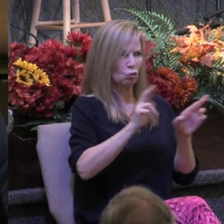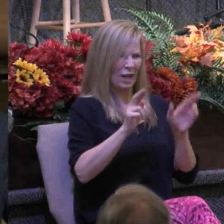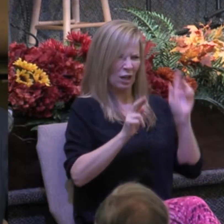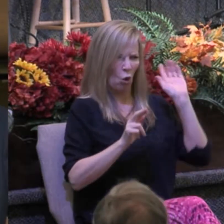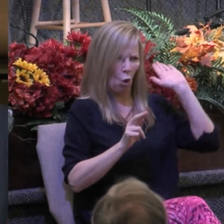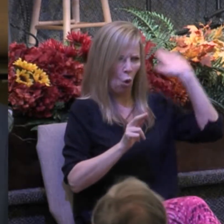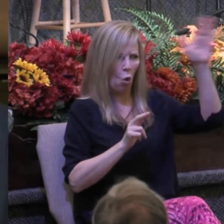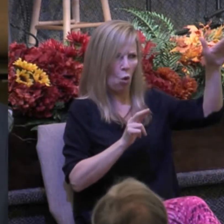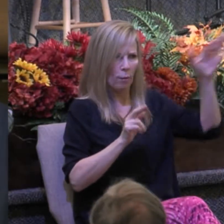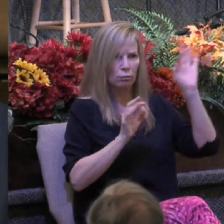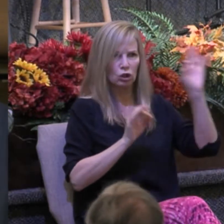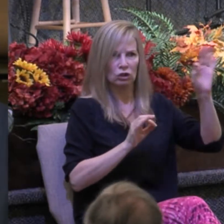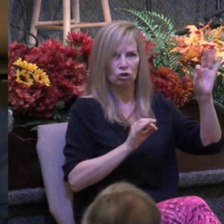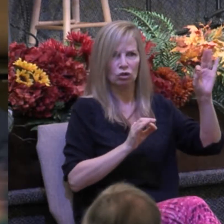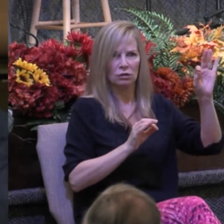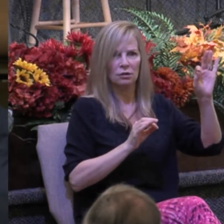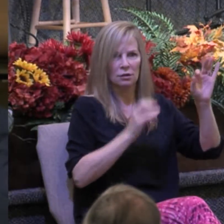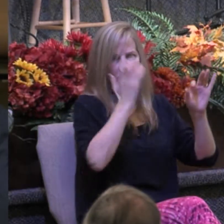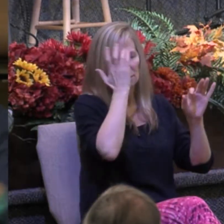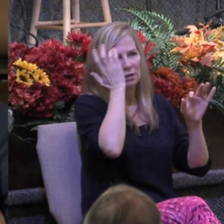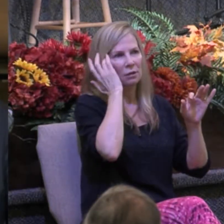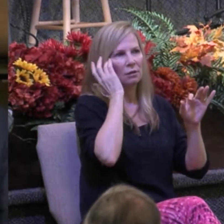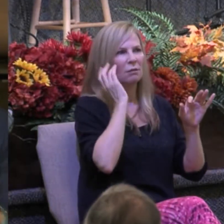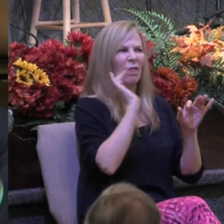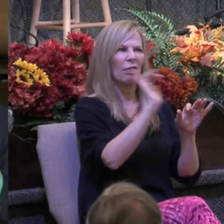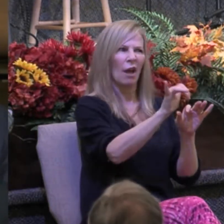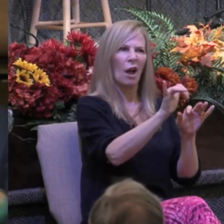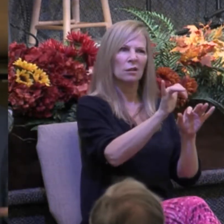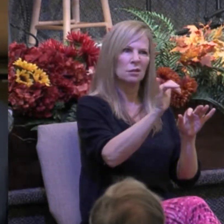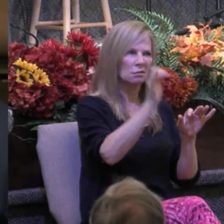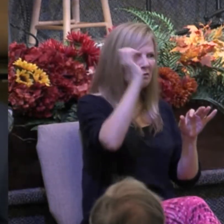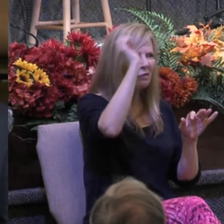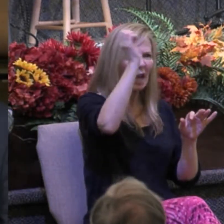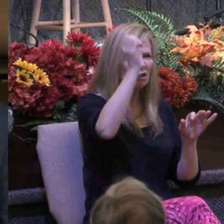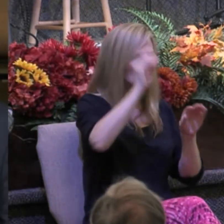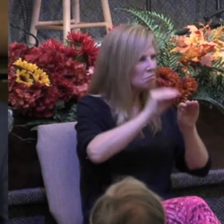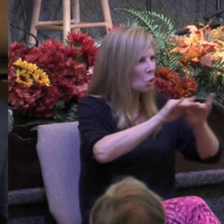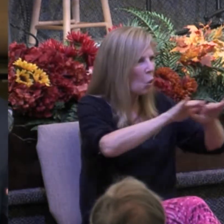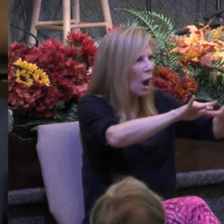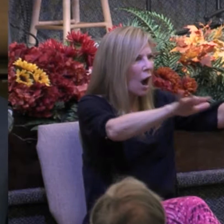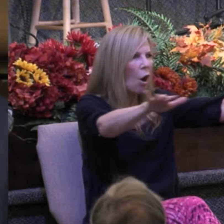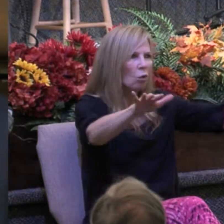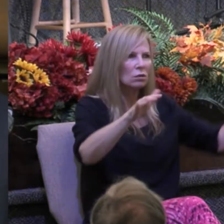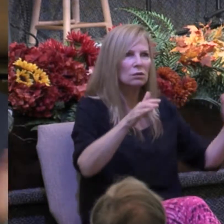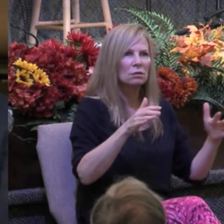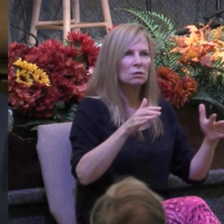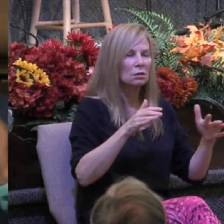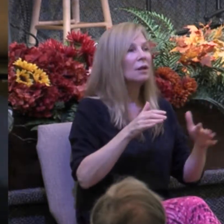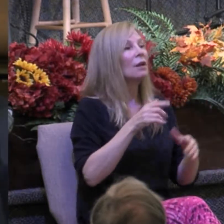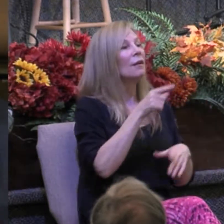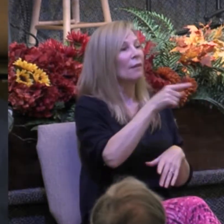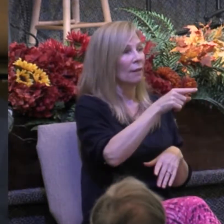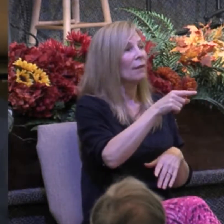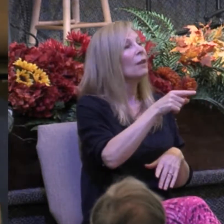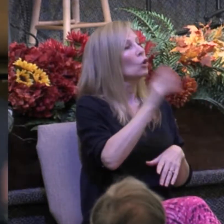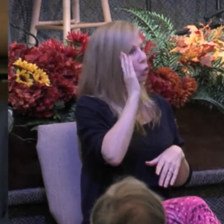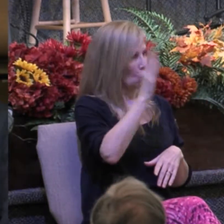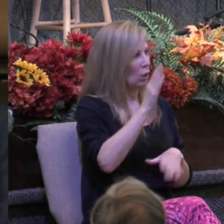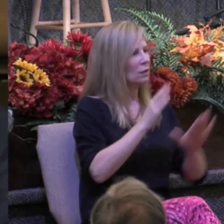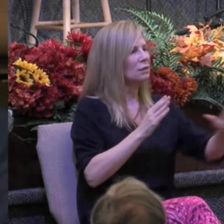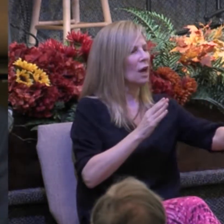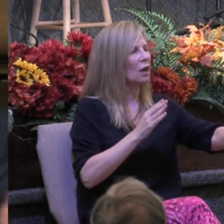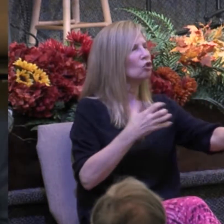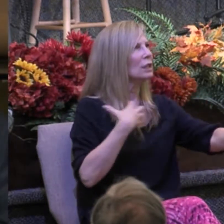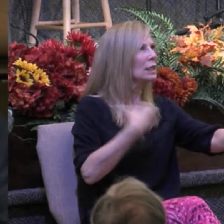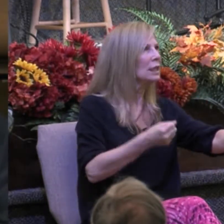to preach. This is an evangelistic mission that he's about to send them on, and they are to do healings and